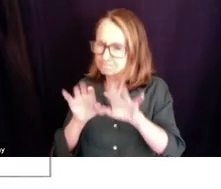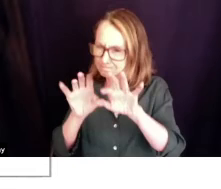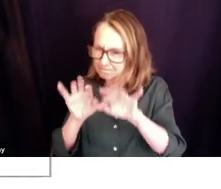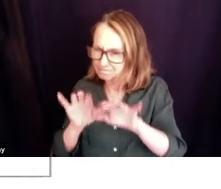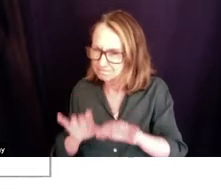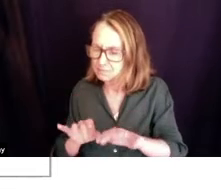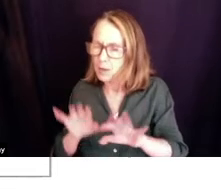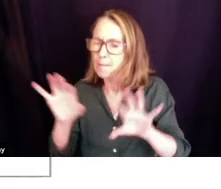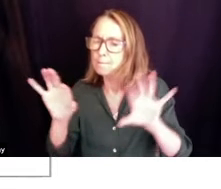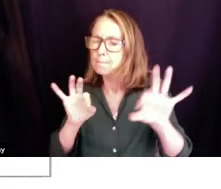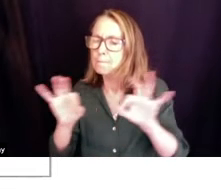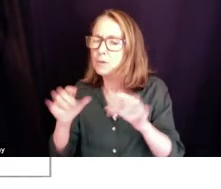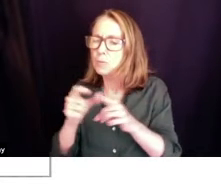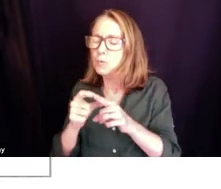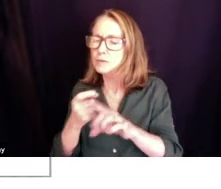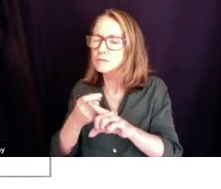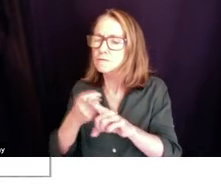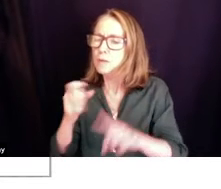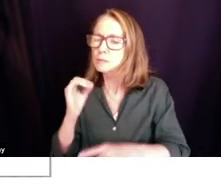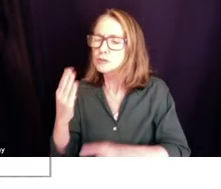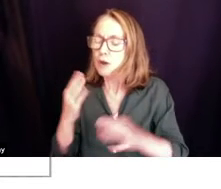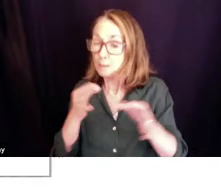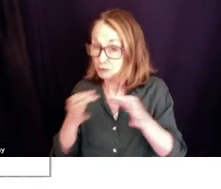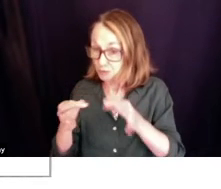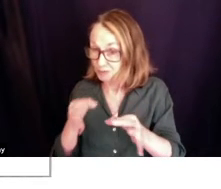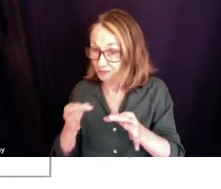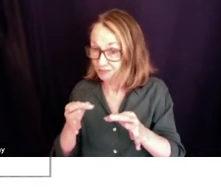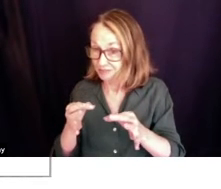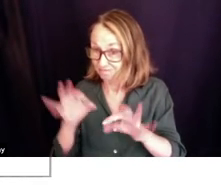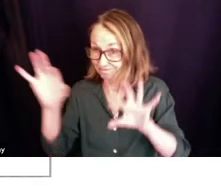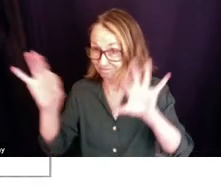applying for. You want to use keywords from the job description.